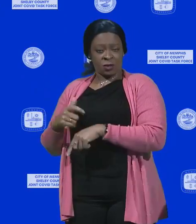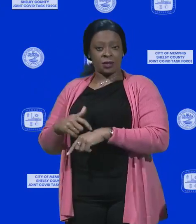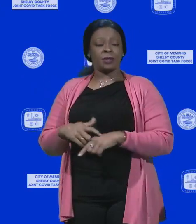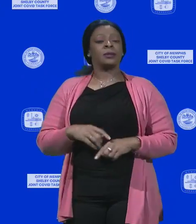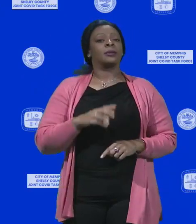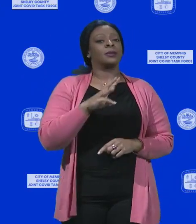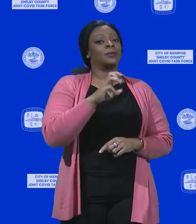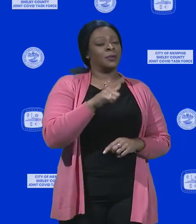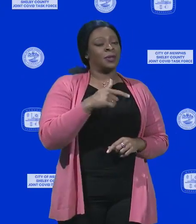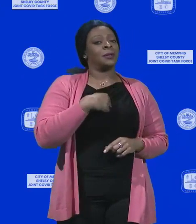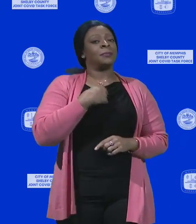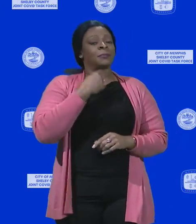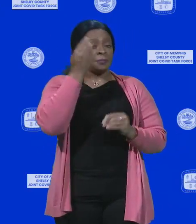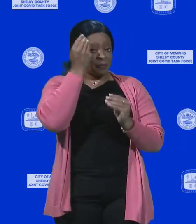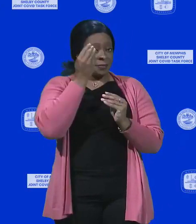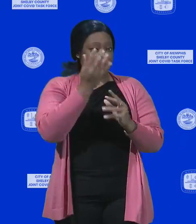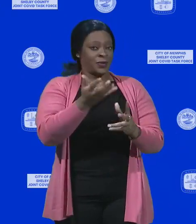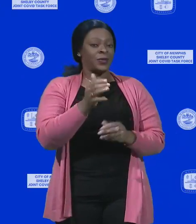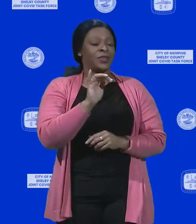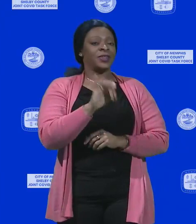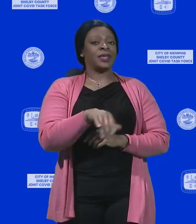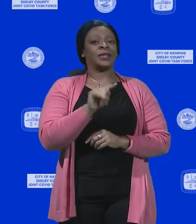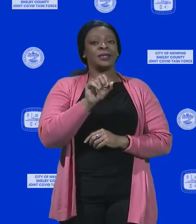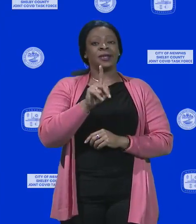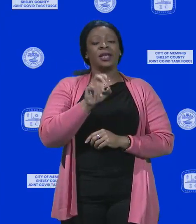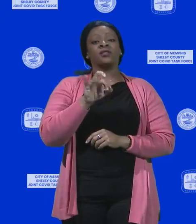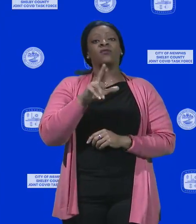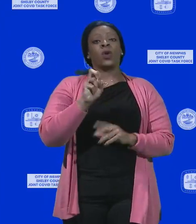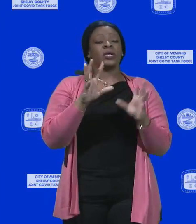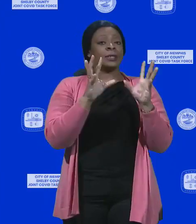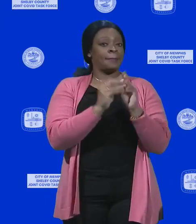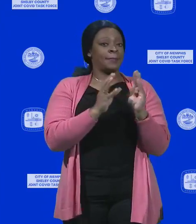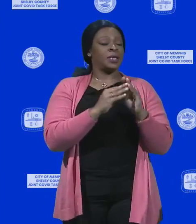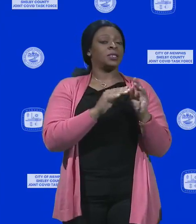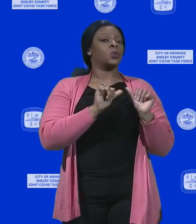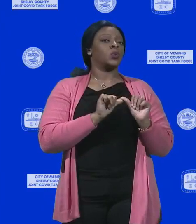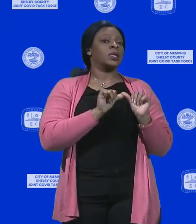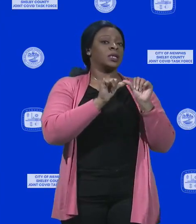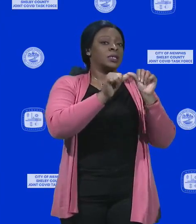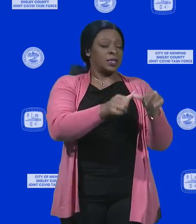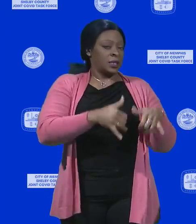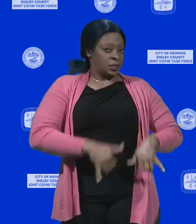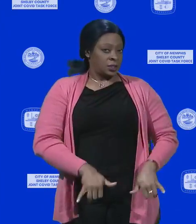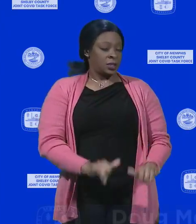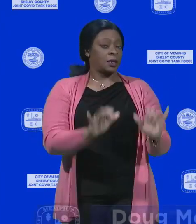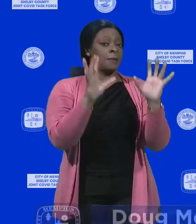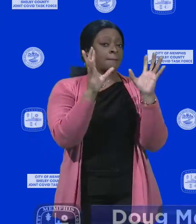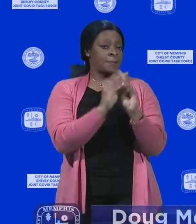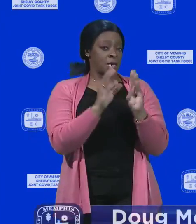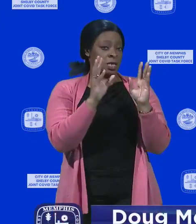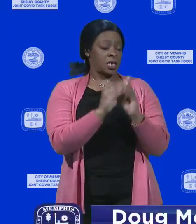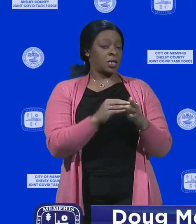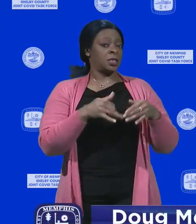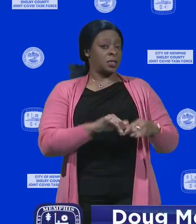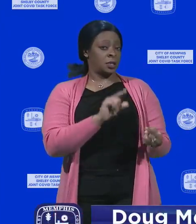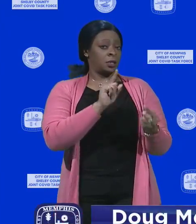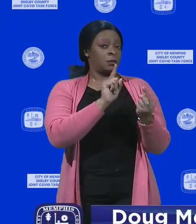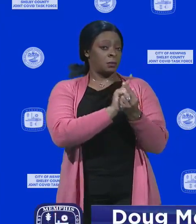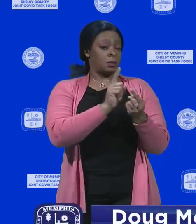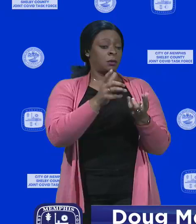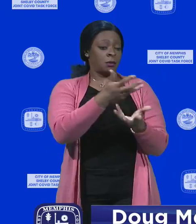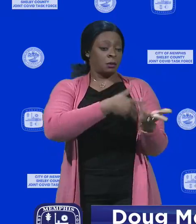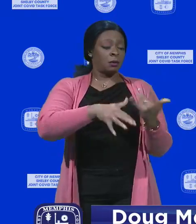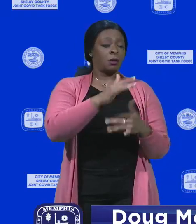me say it clearly. So the task force meetings continue. So we are continuing the meetings with all